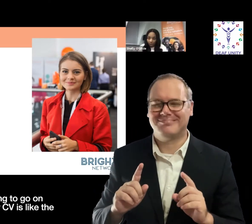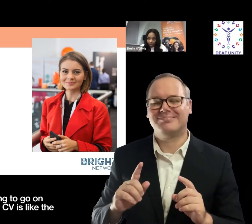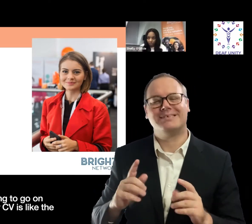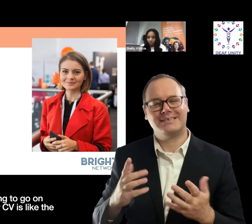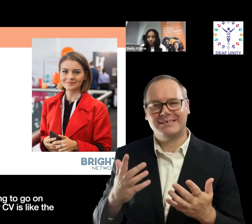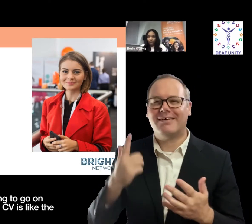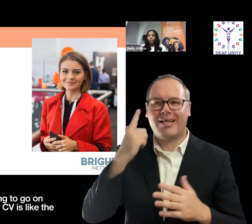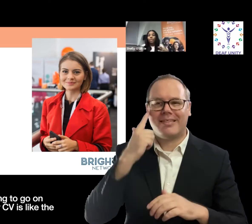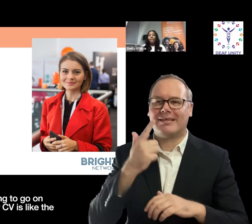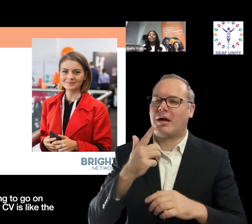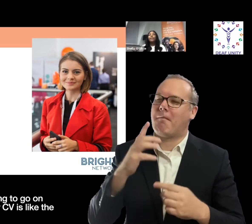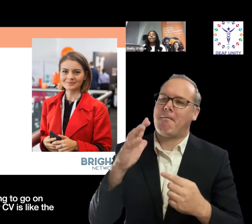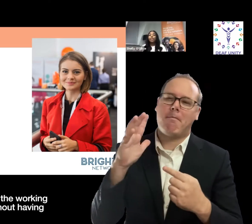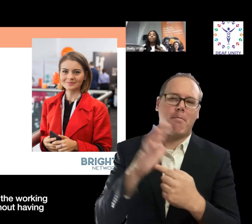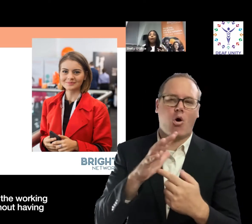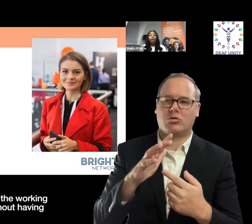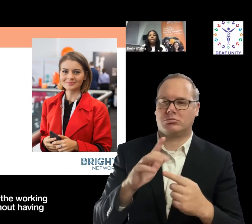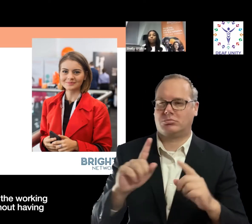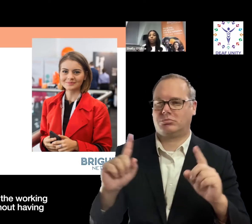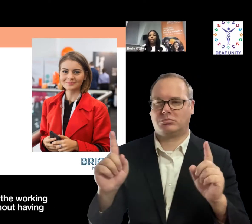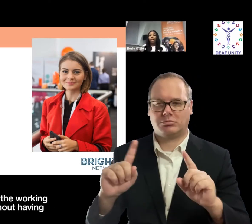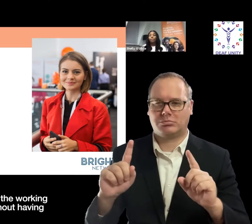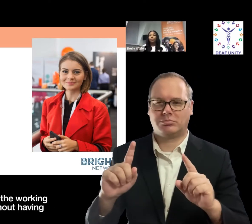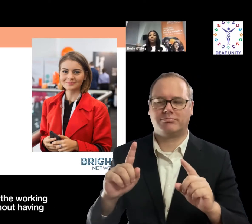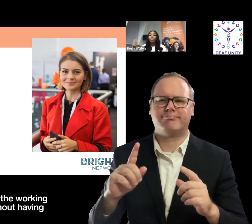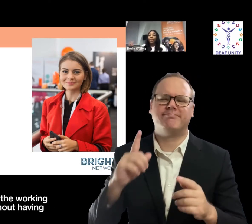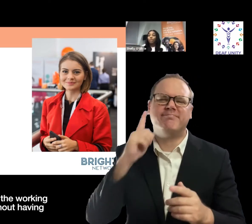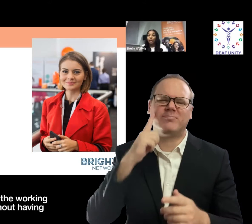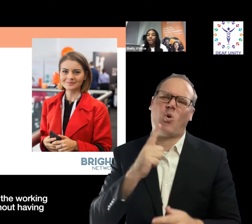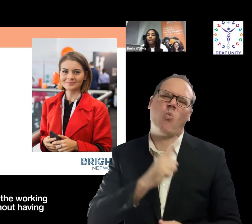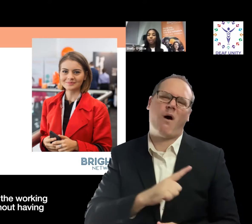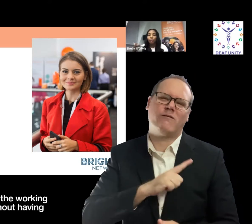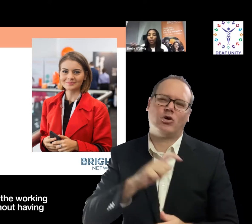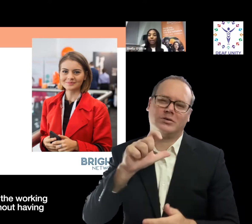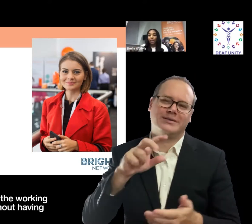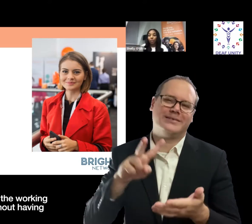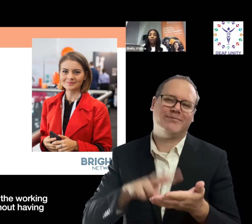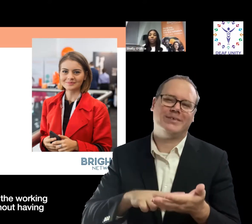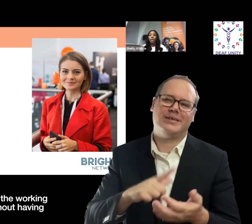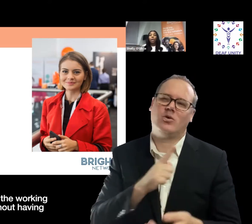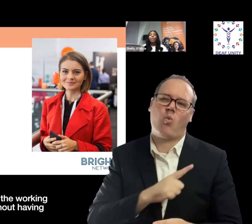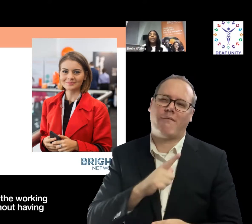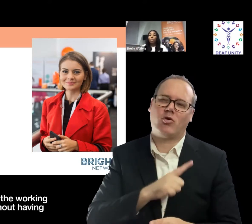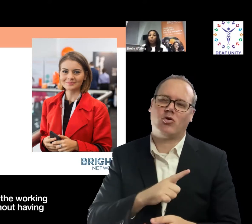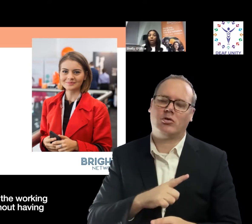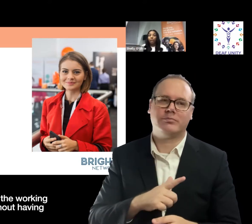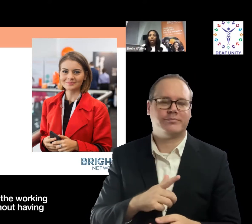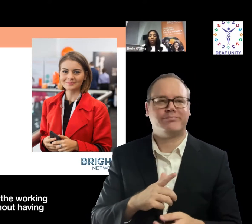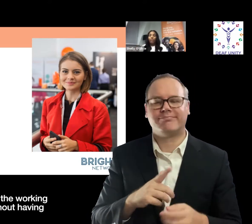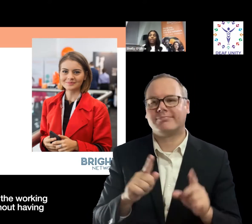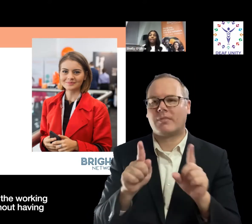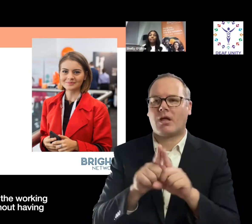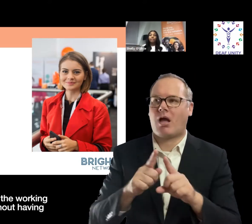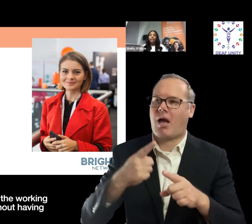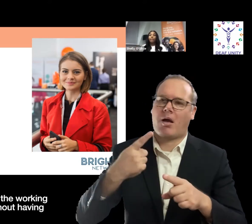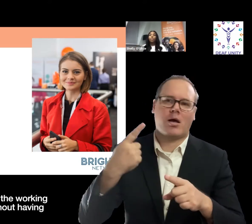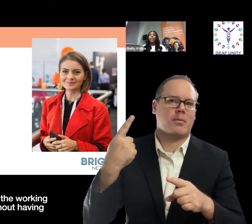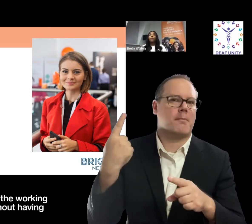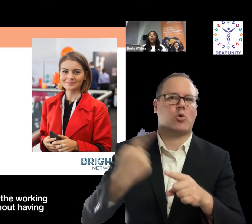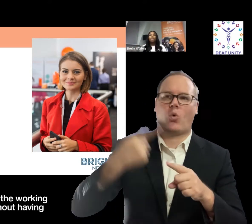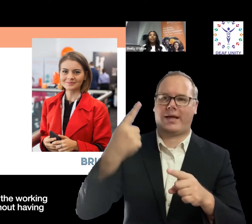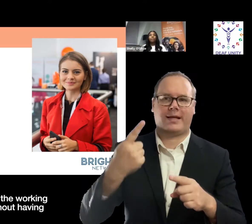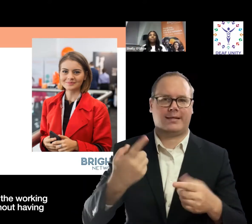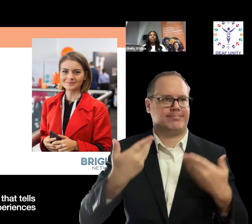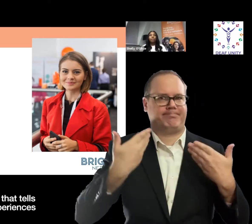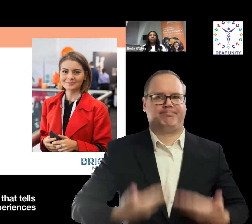your passport. Your CV is like the passport, giving you entry into the working world. Without one, or at least